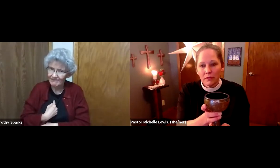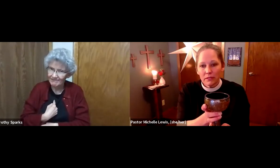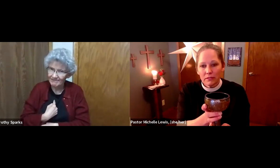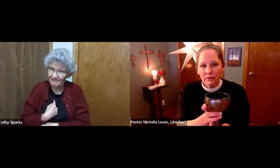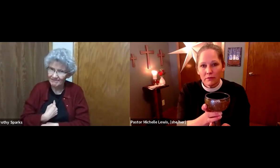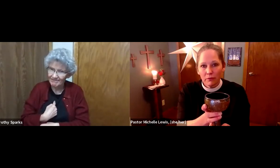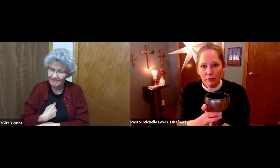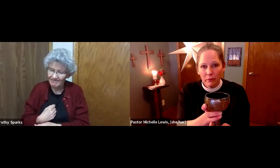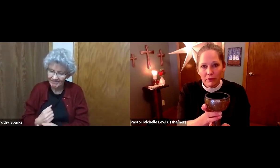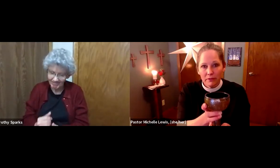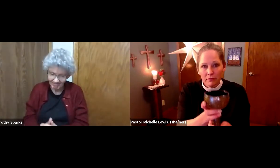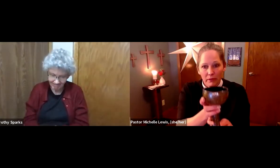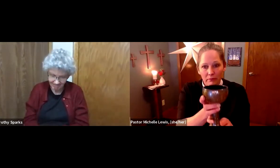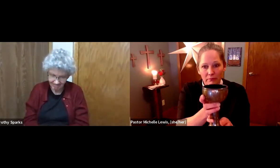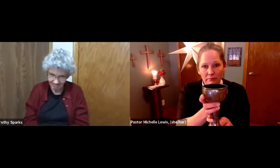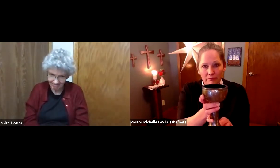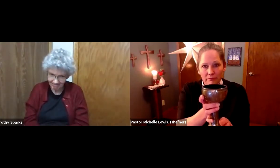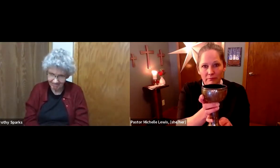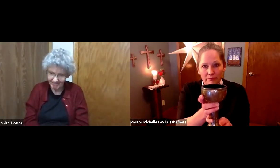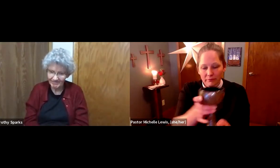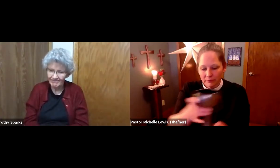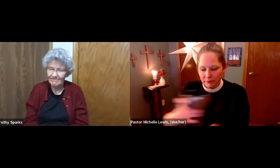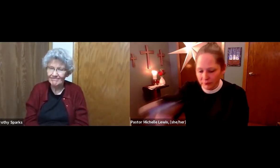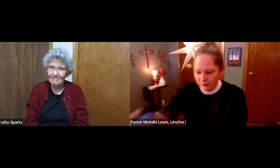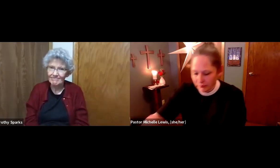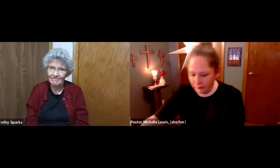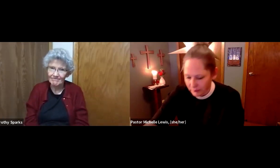Do this for the remembrance of me."